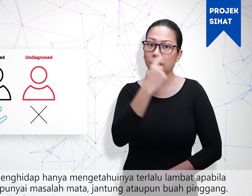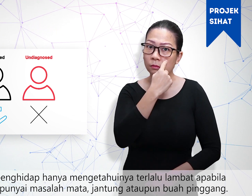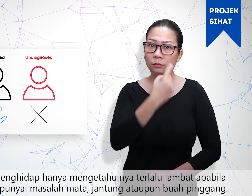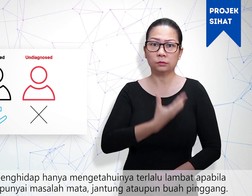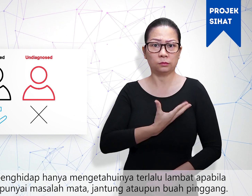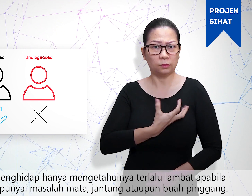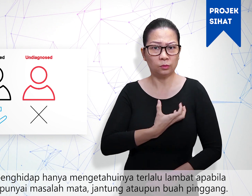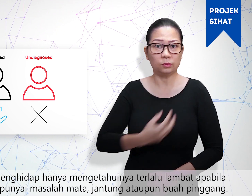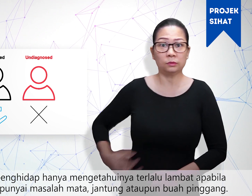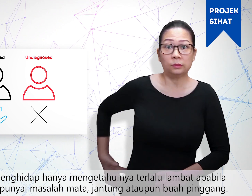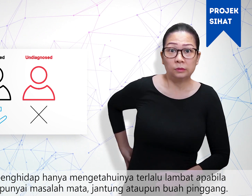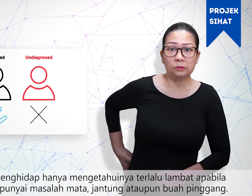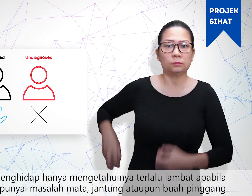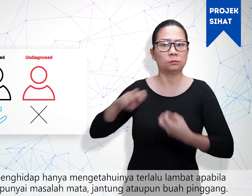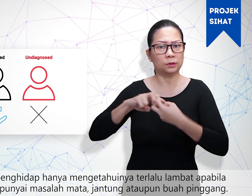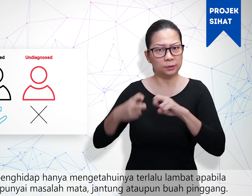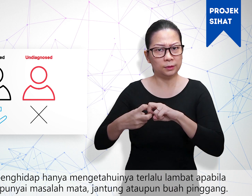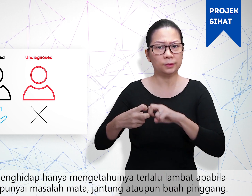eye, heart, or kidney problems.